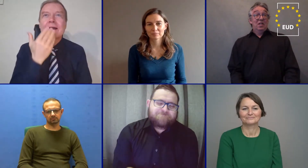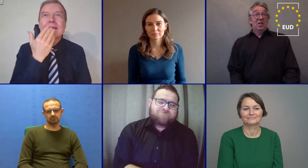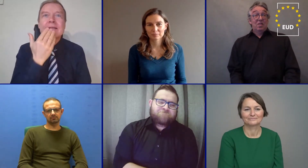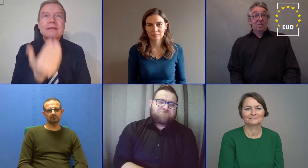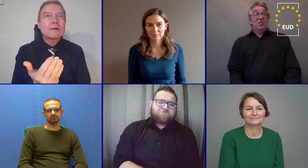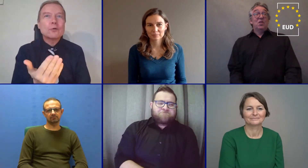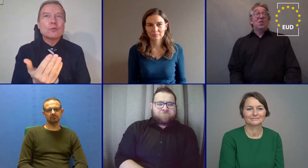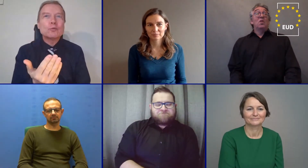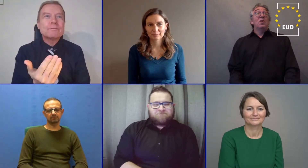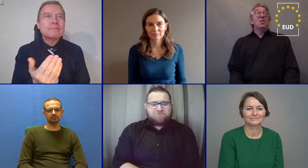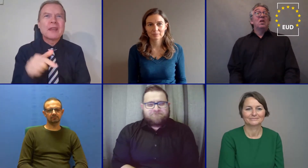So